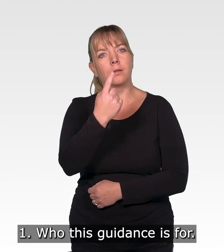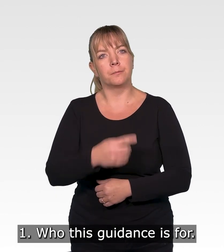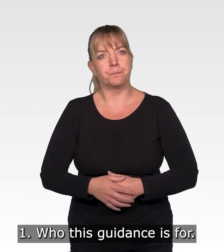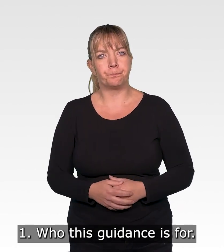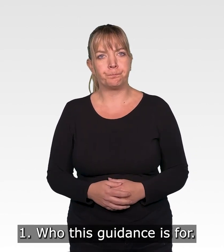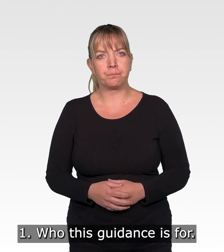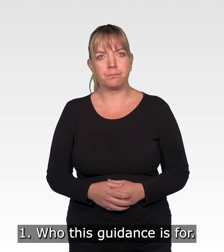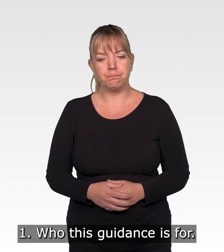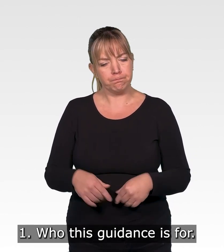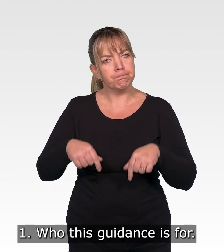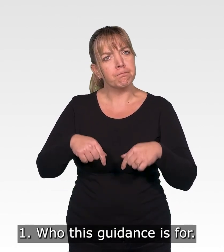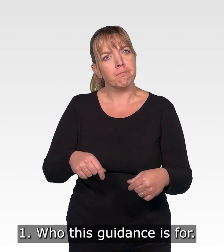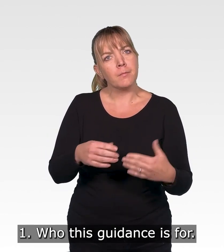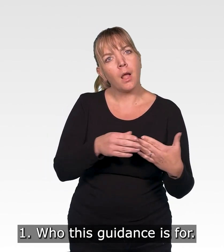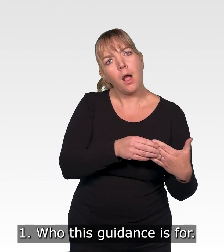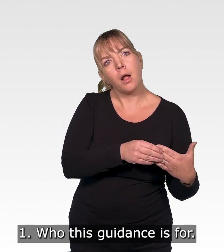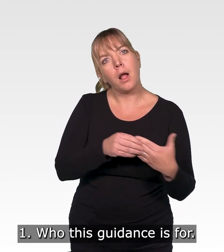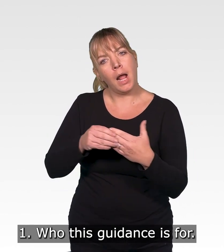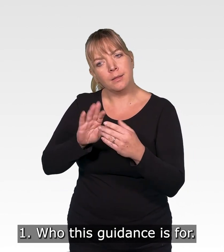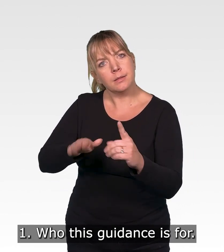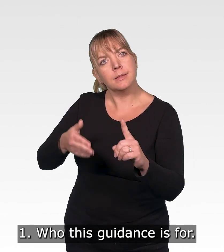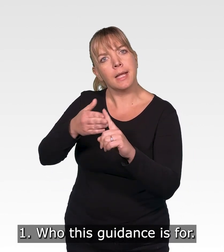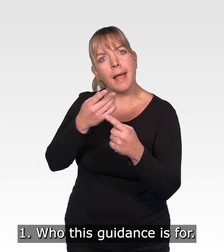1. Who this guidance is for.